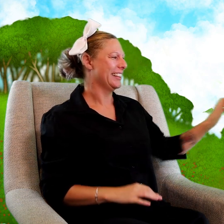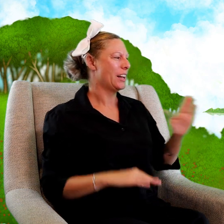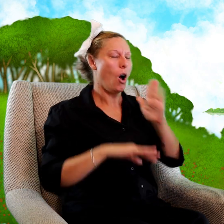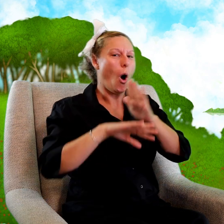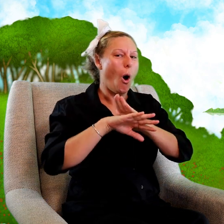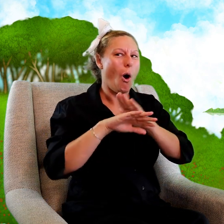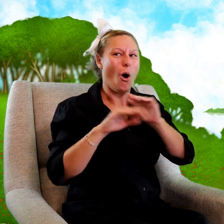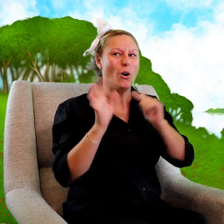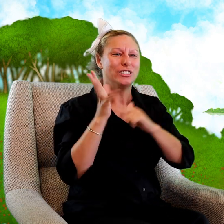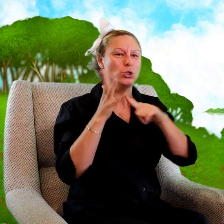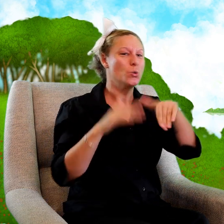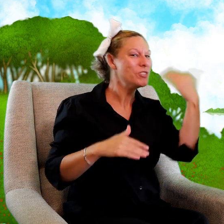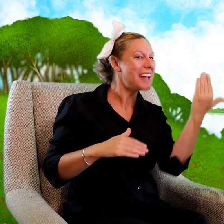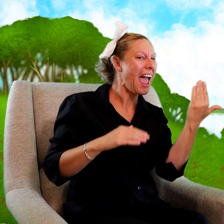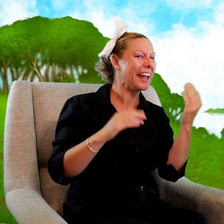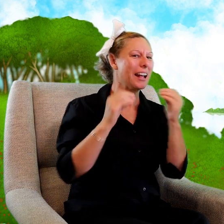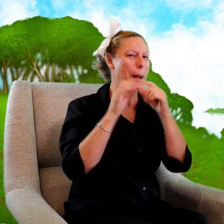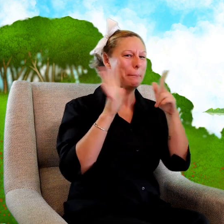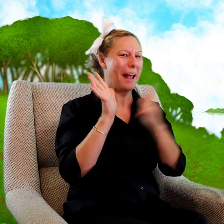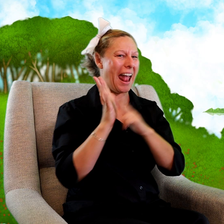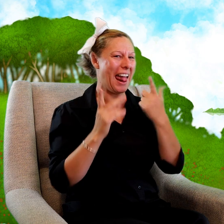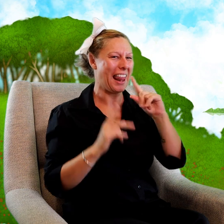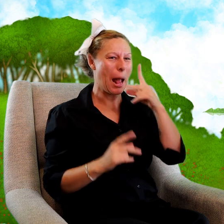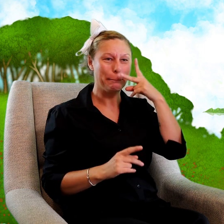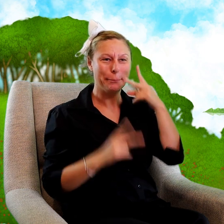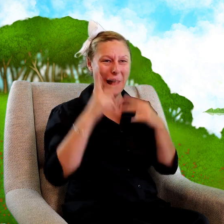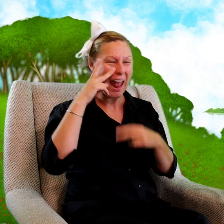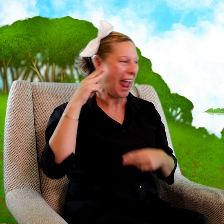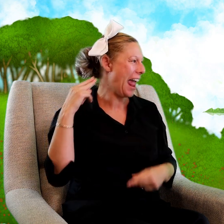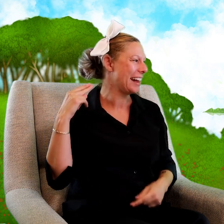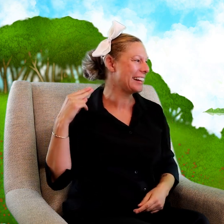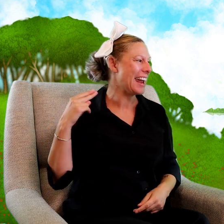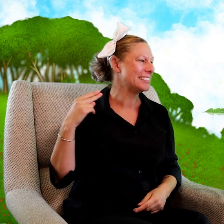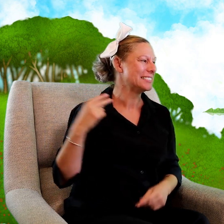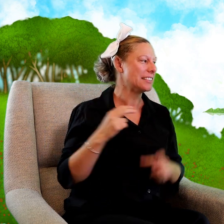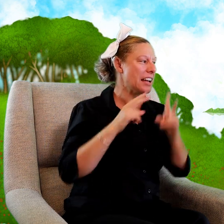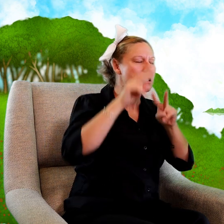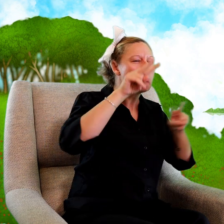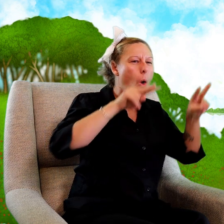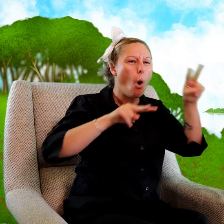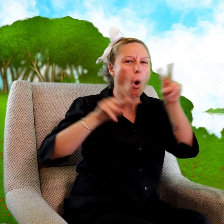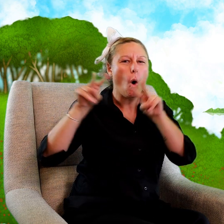On Tuesday, Ben and Bandit explored